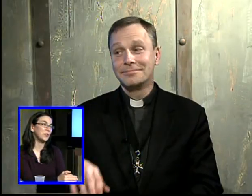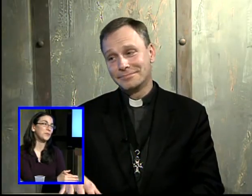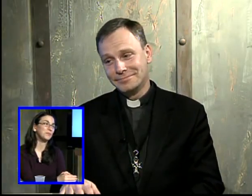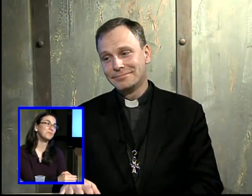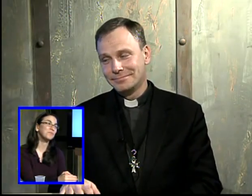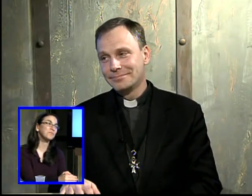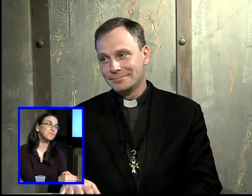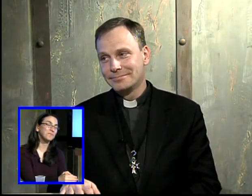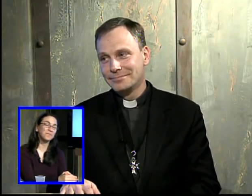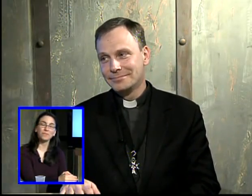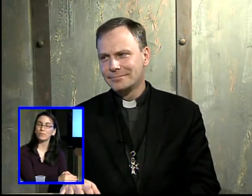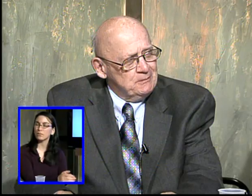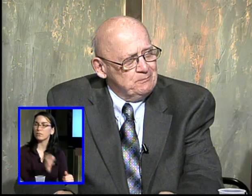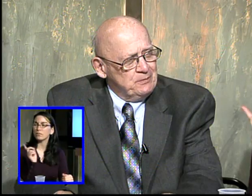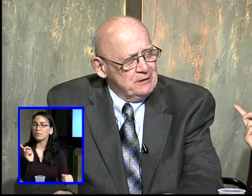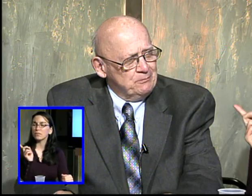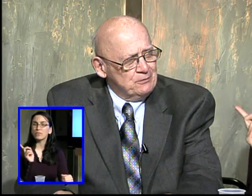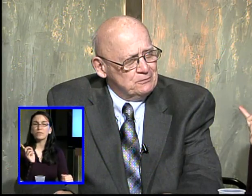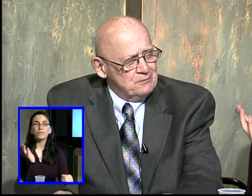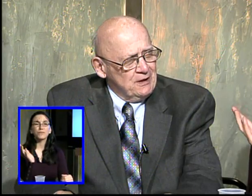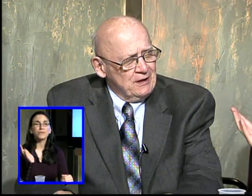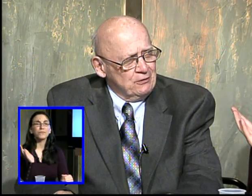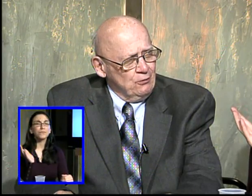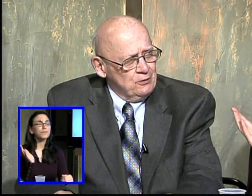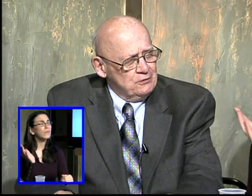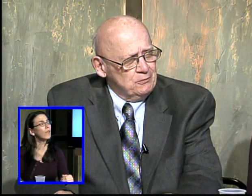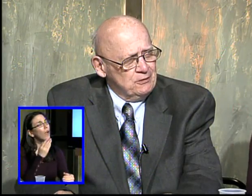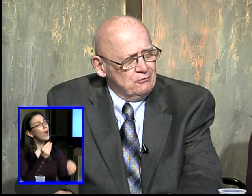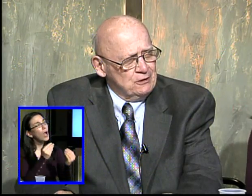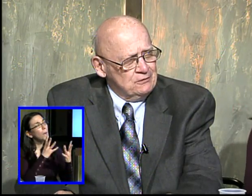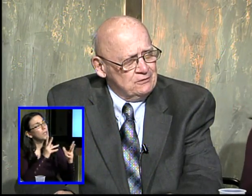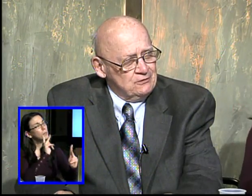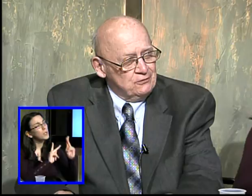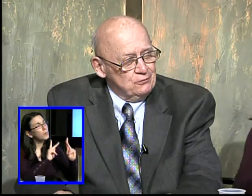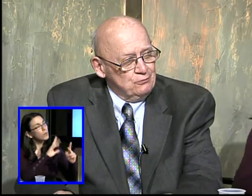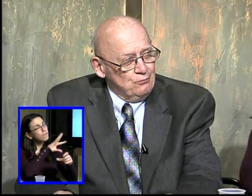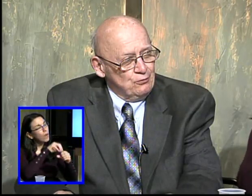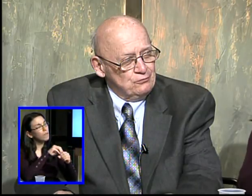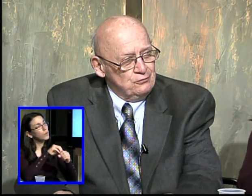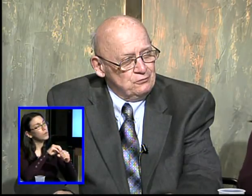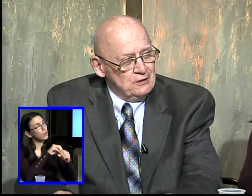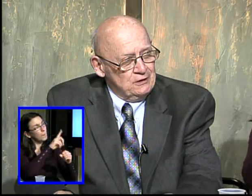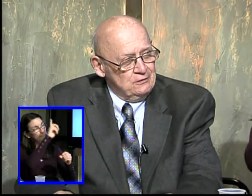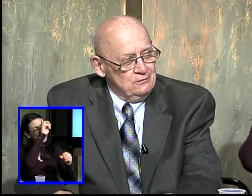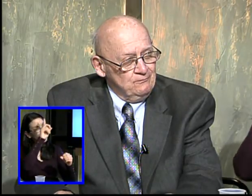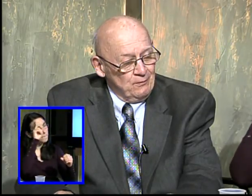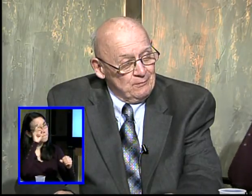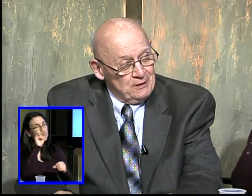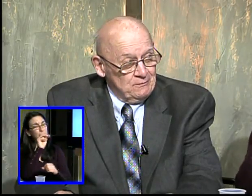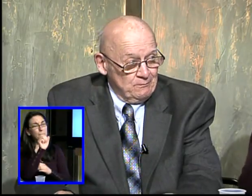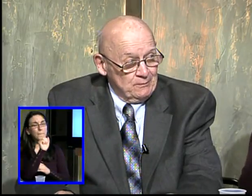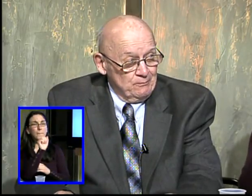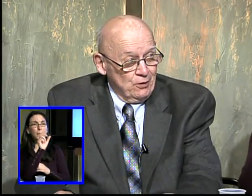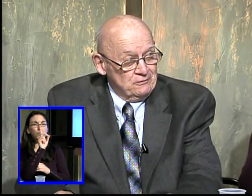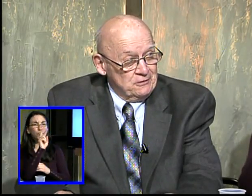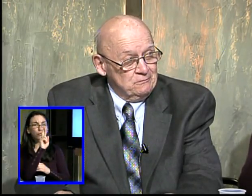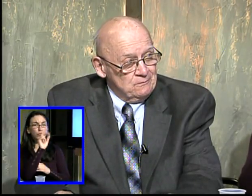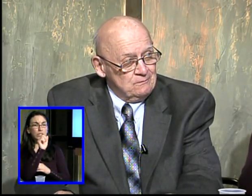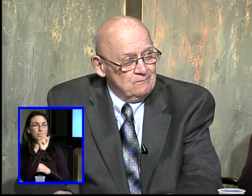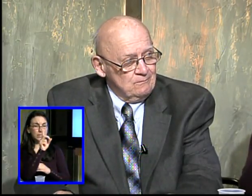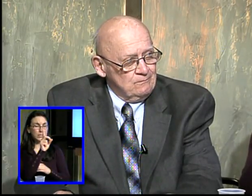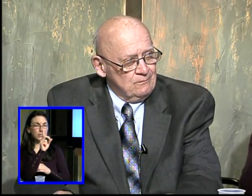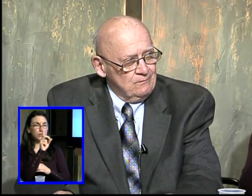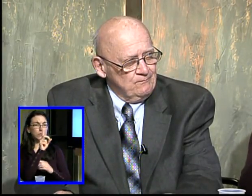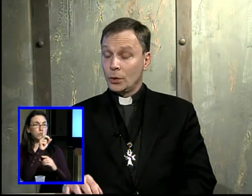Yes, we do. About how many people are going to Madrid to World Youth Day from Boston?